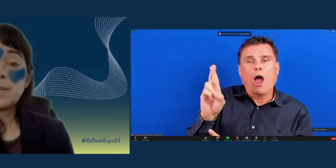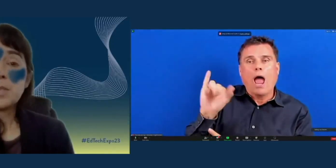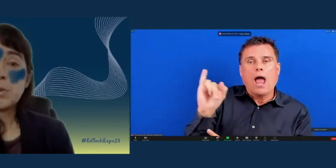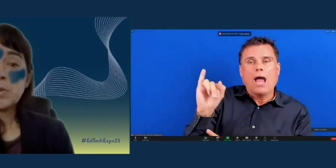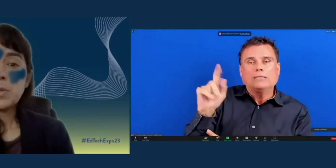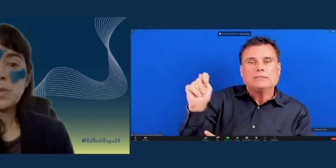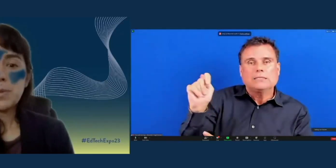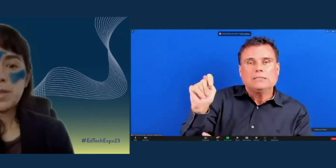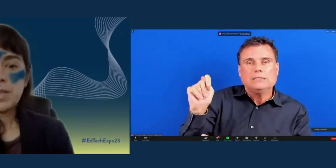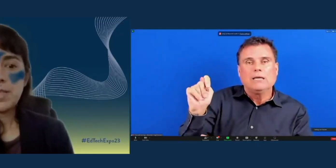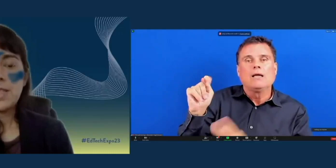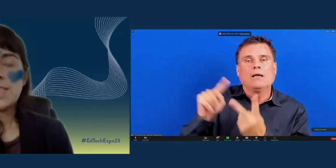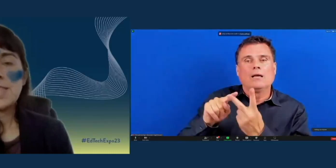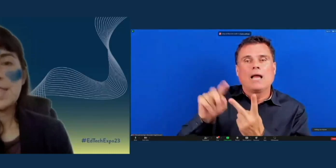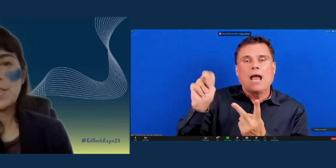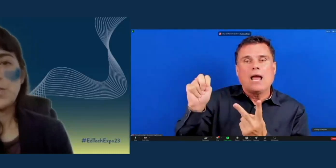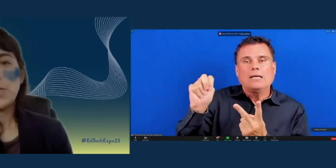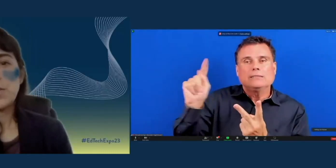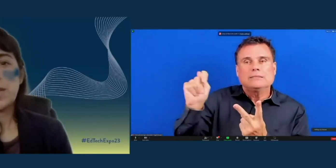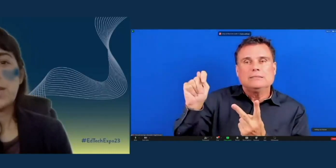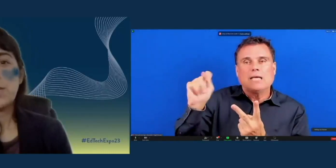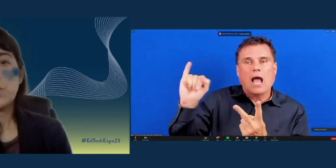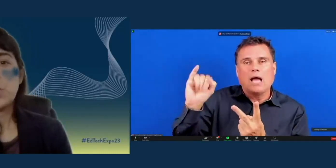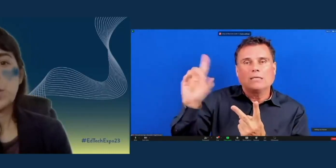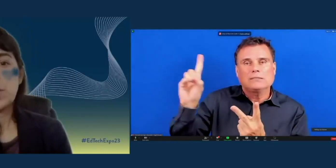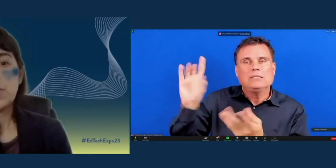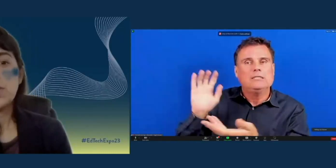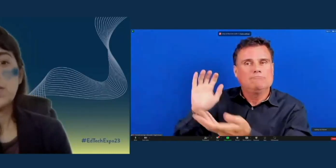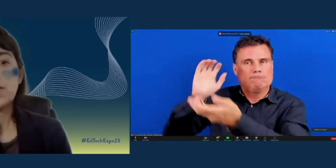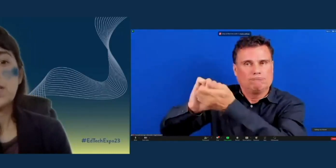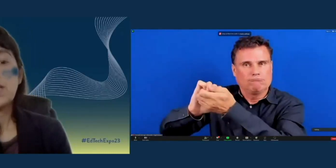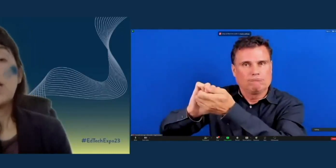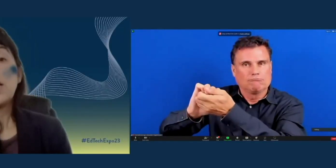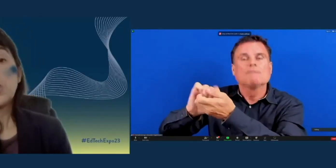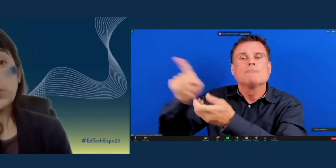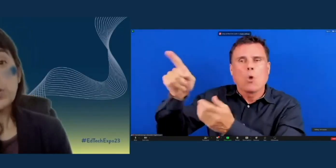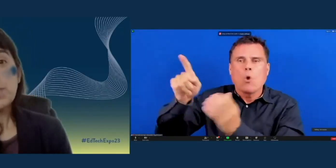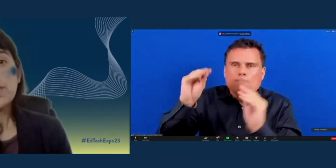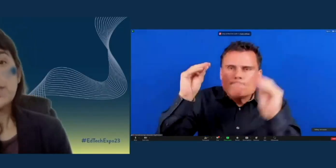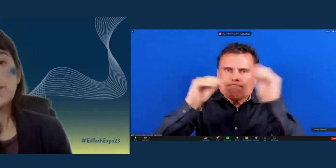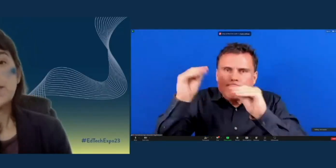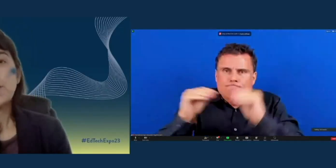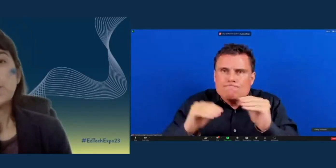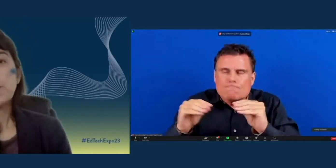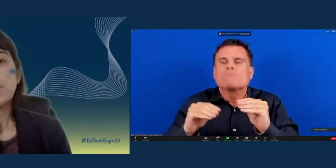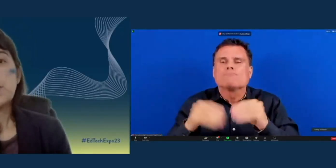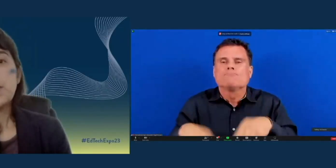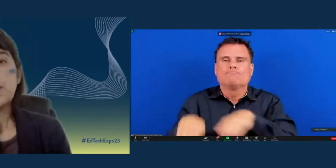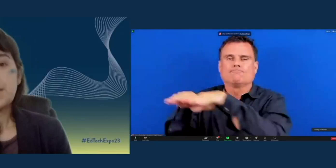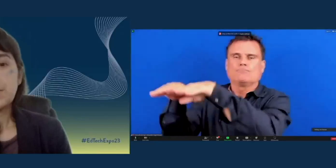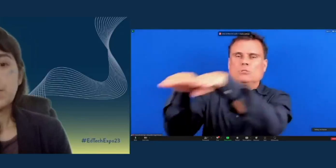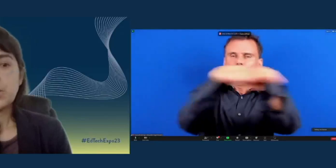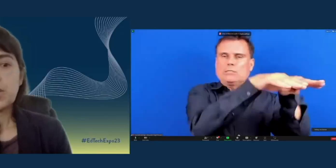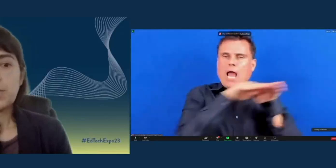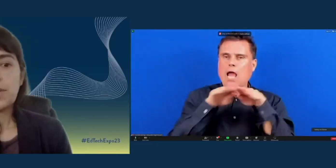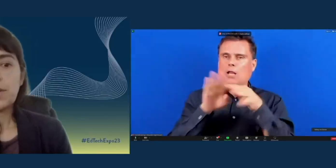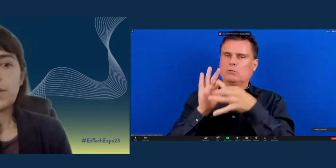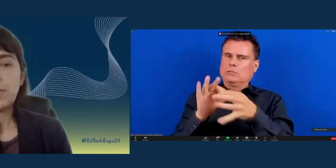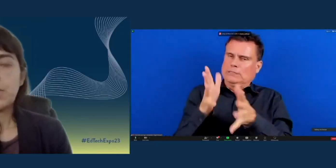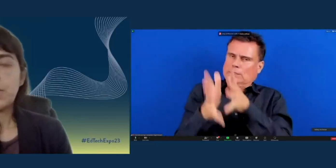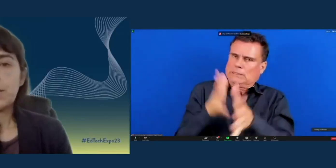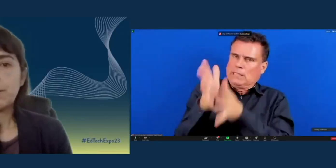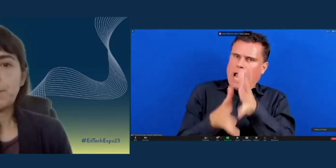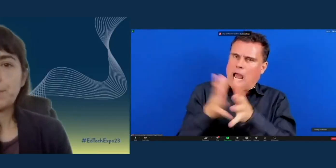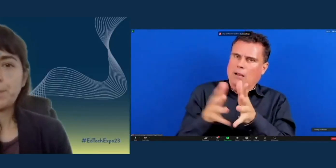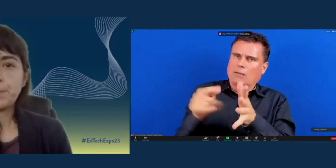developed a soon-to-be-released standards for sign language storybooks. To learn about these standards, please attend the workshop later in the